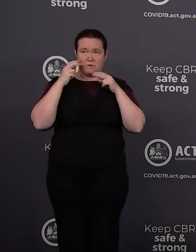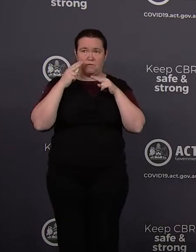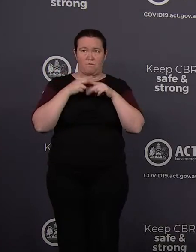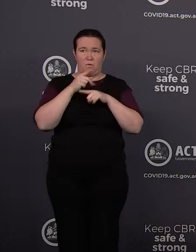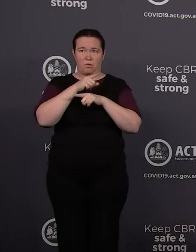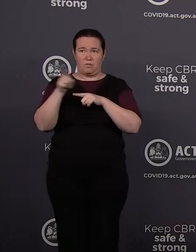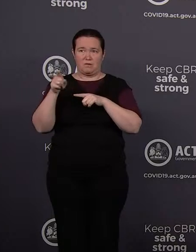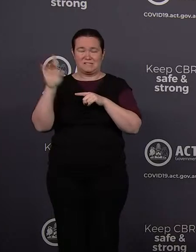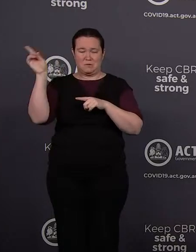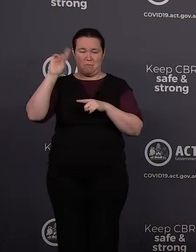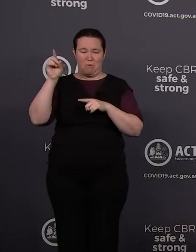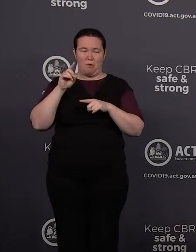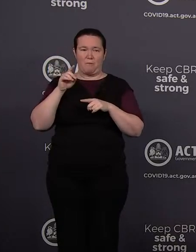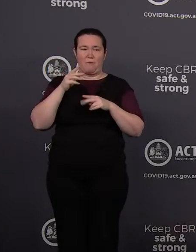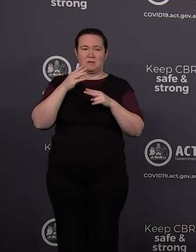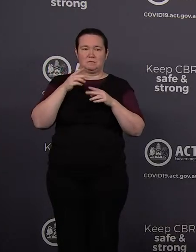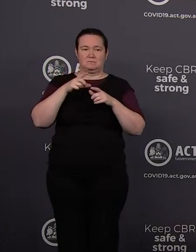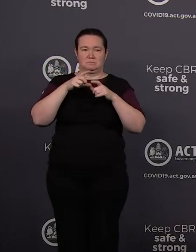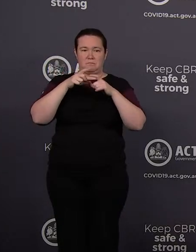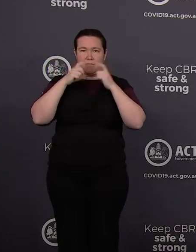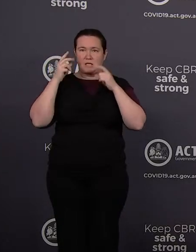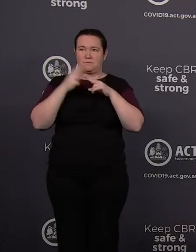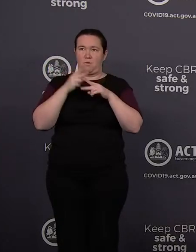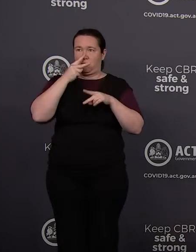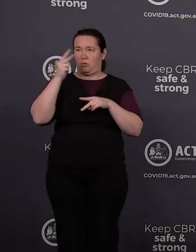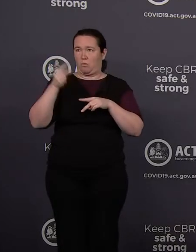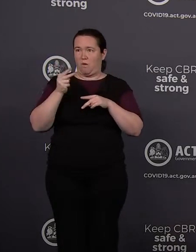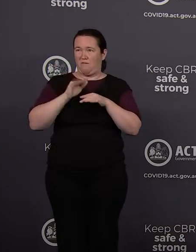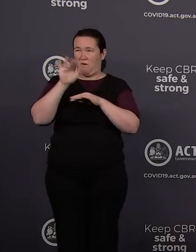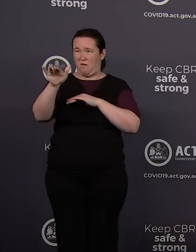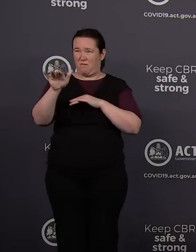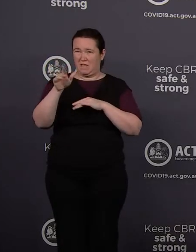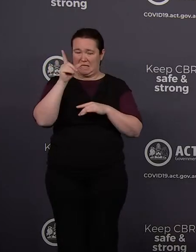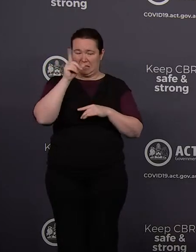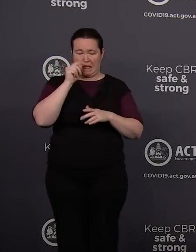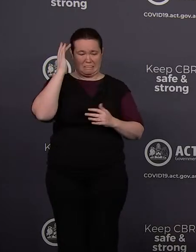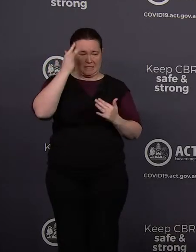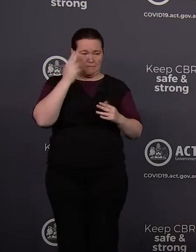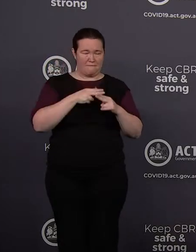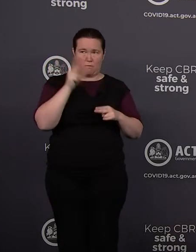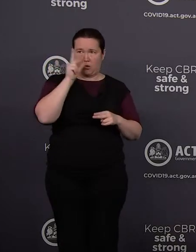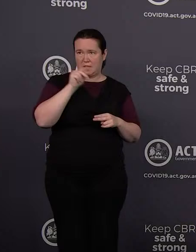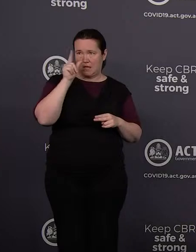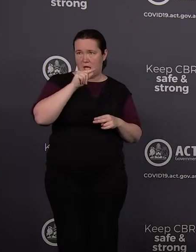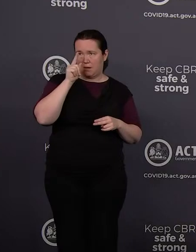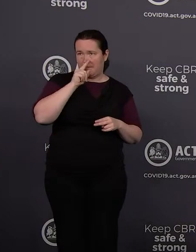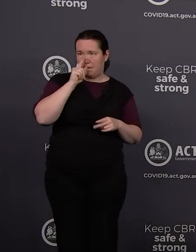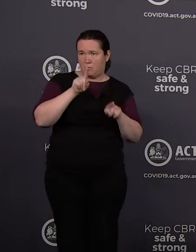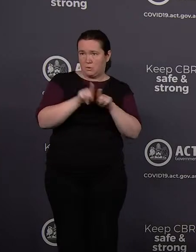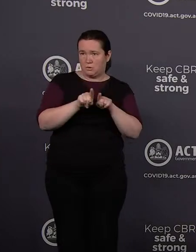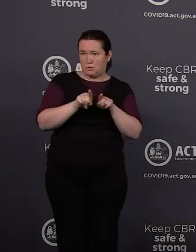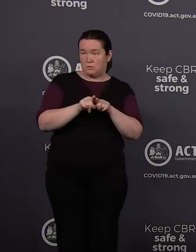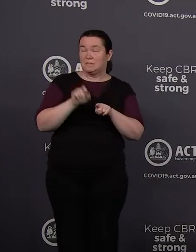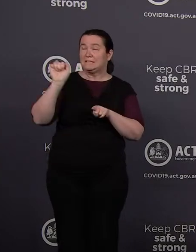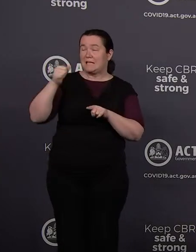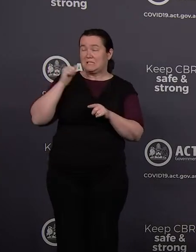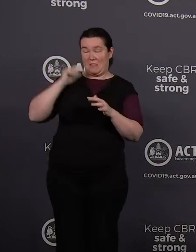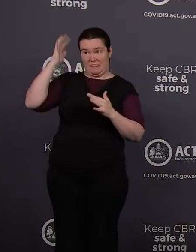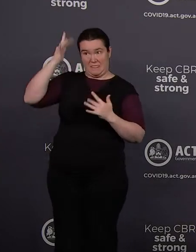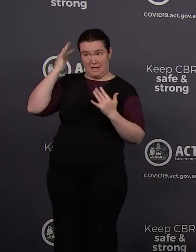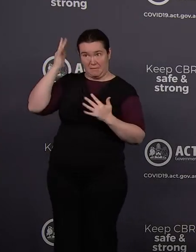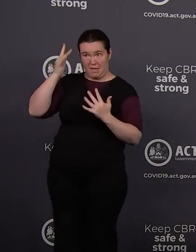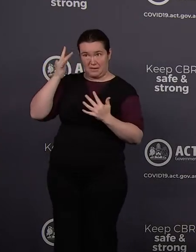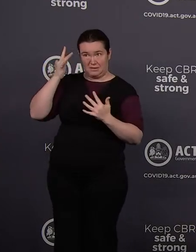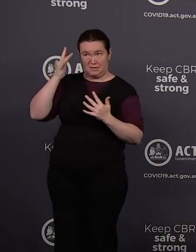the mask wearing requirements have been so far? We could consider it. Have we made a decision on it yet? No, it's a